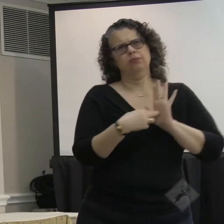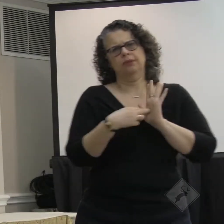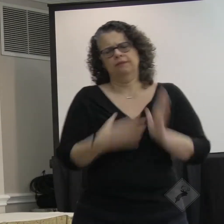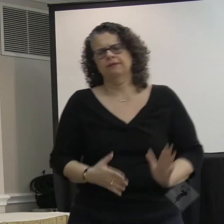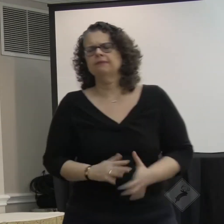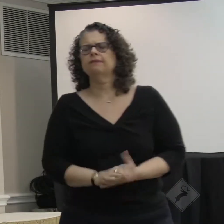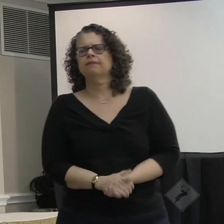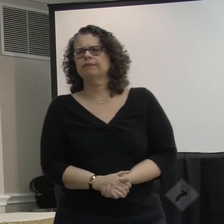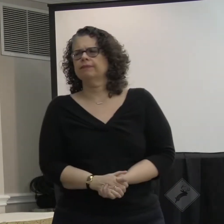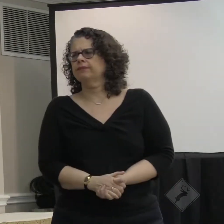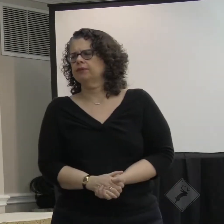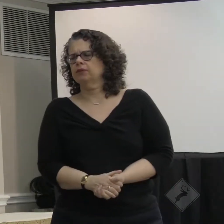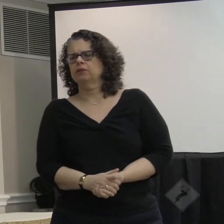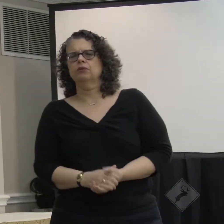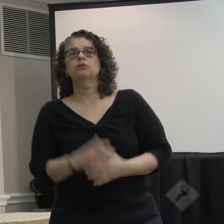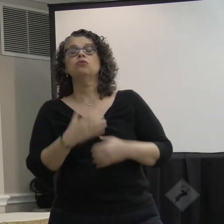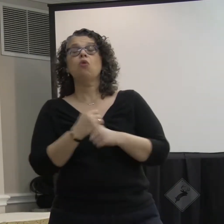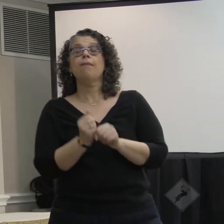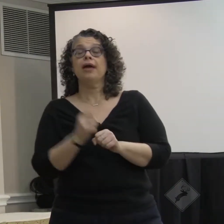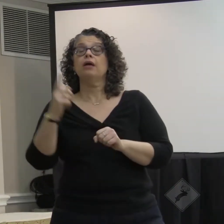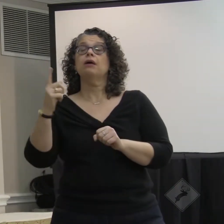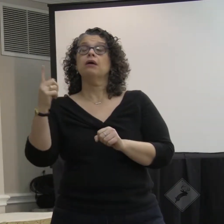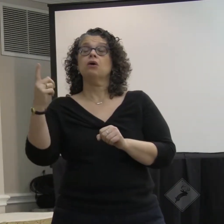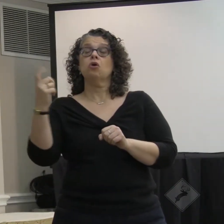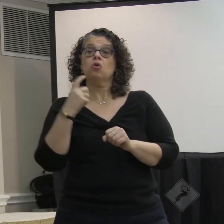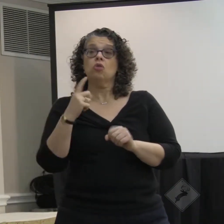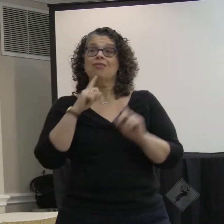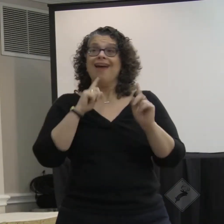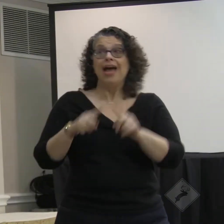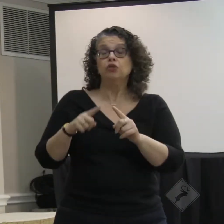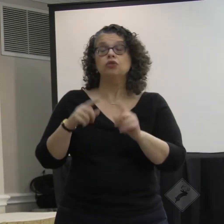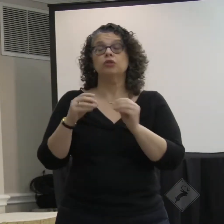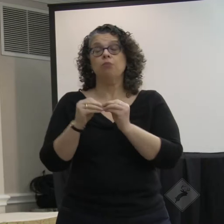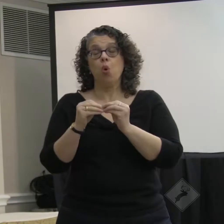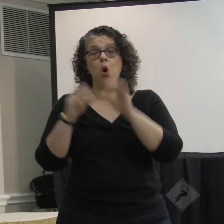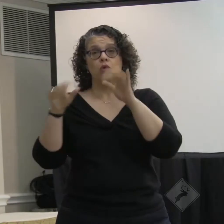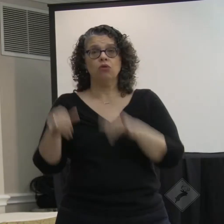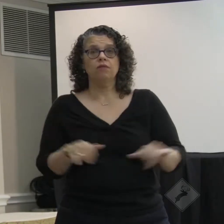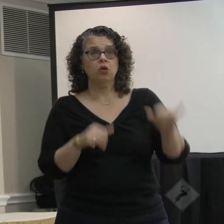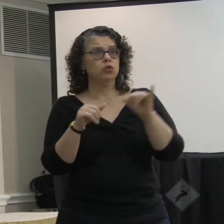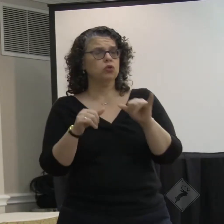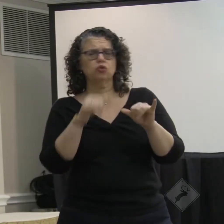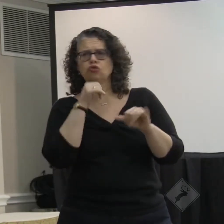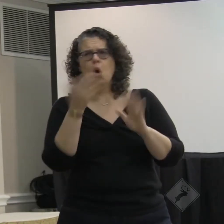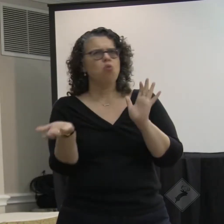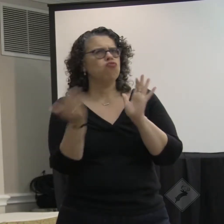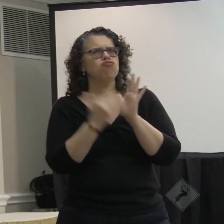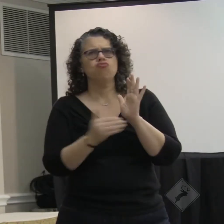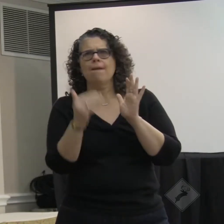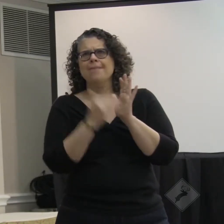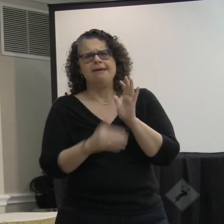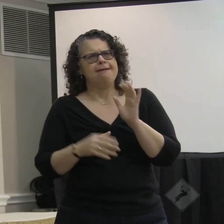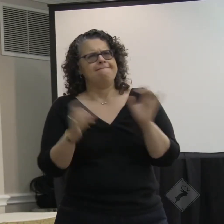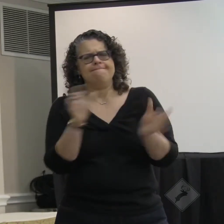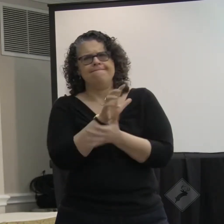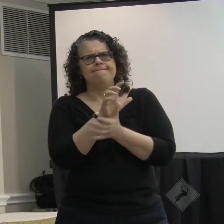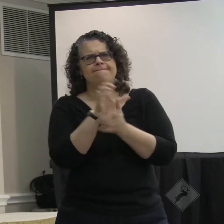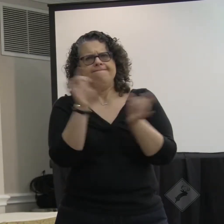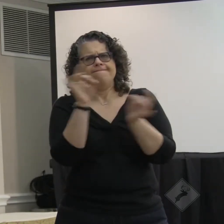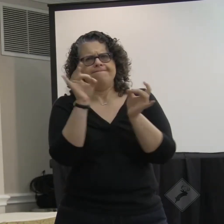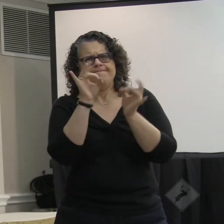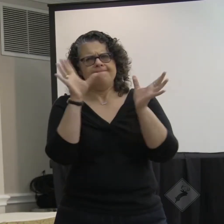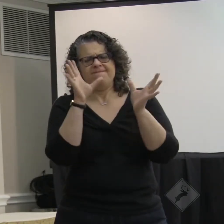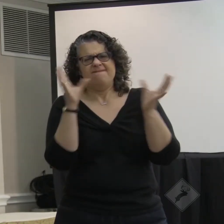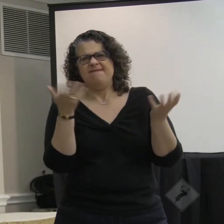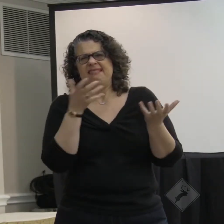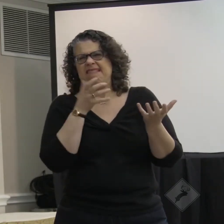So universalize the questions, don't repeat nasty or inflammatory statements, and if